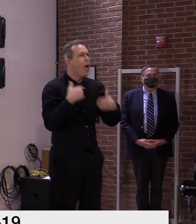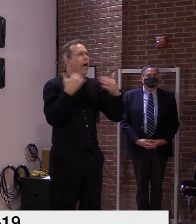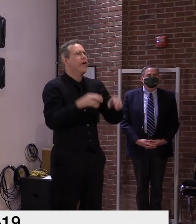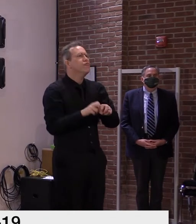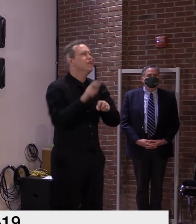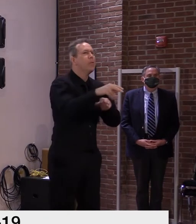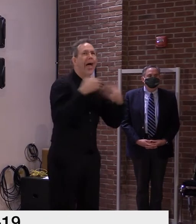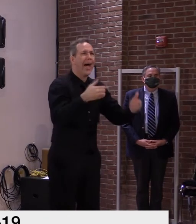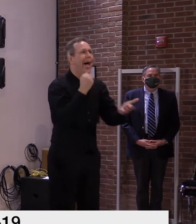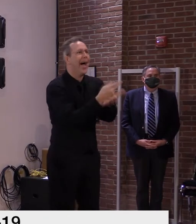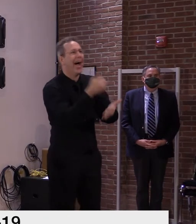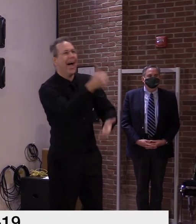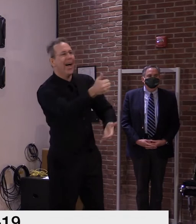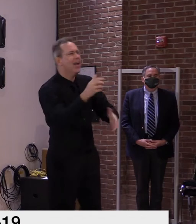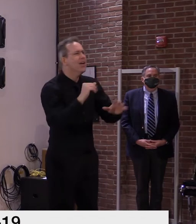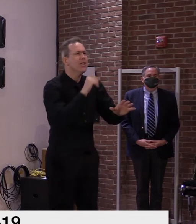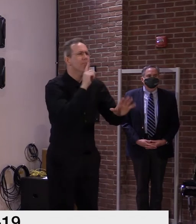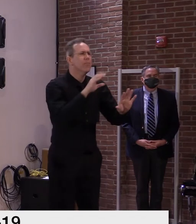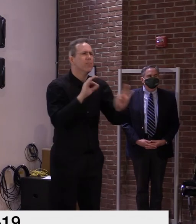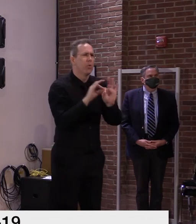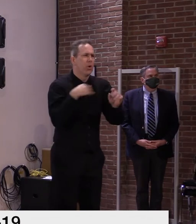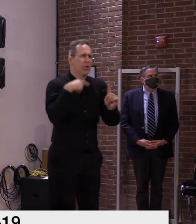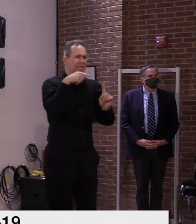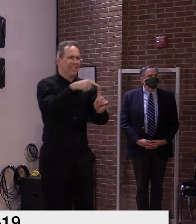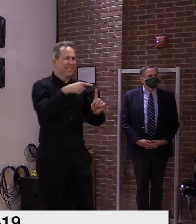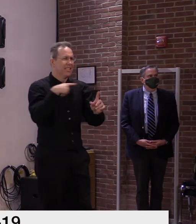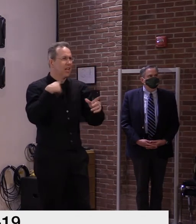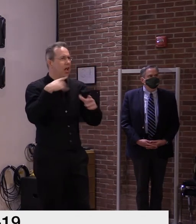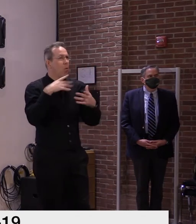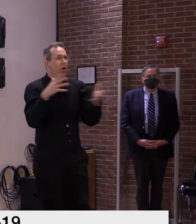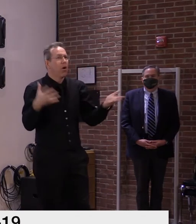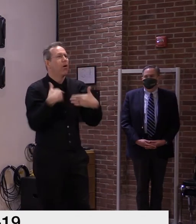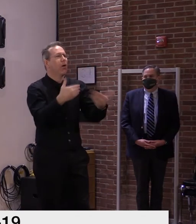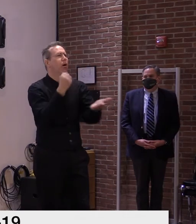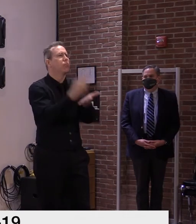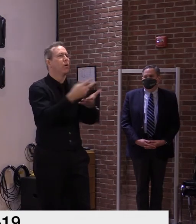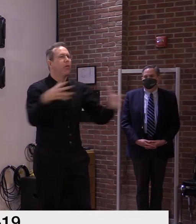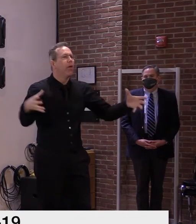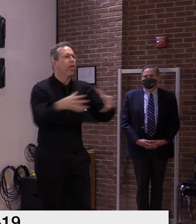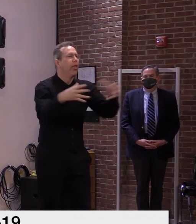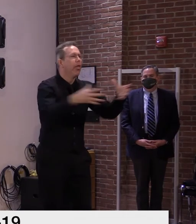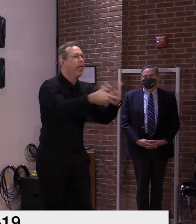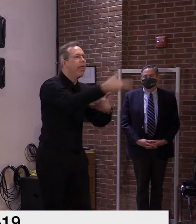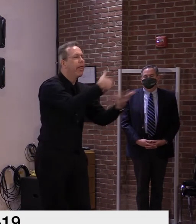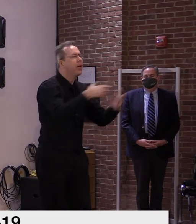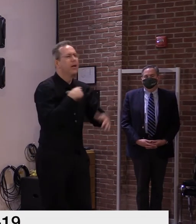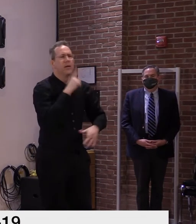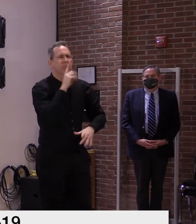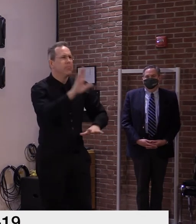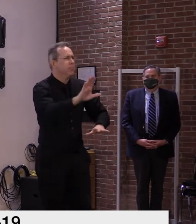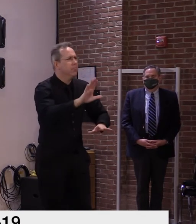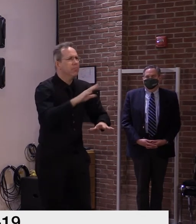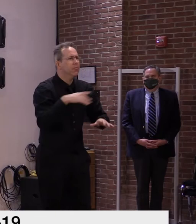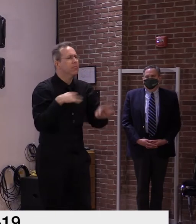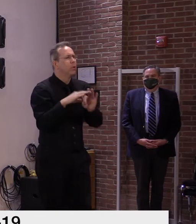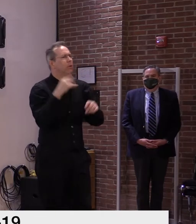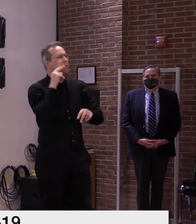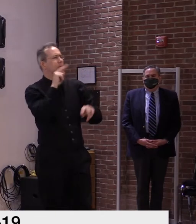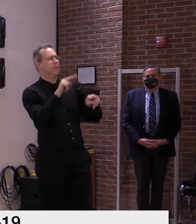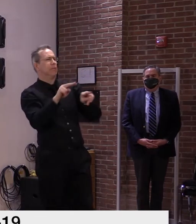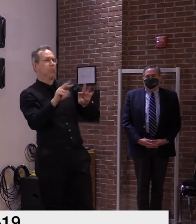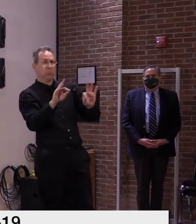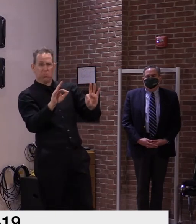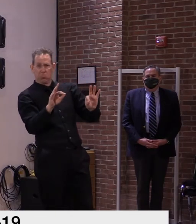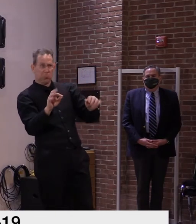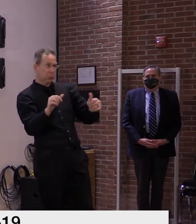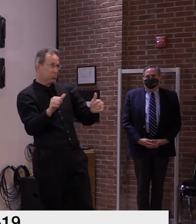again, that's what the virus and any virus thrives on, is people in large groups and very close proximity,